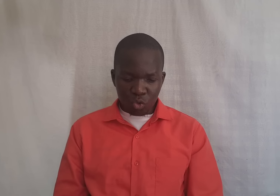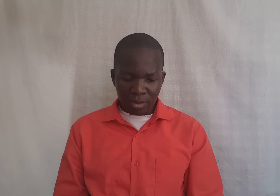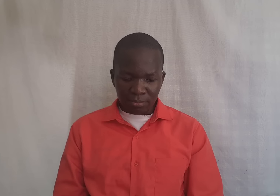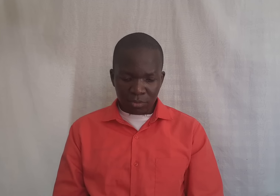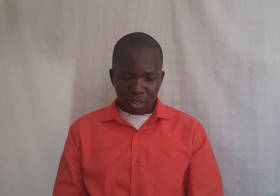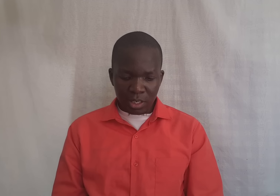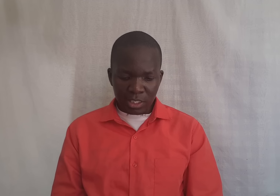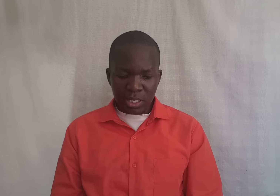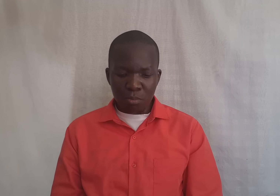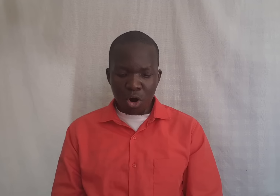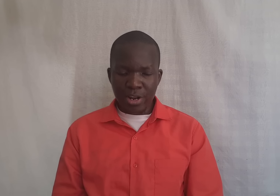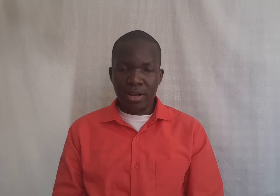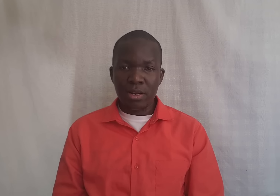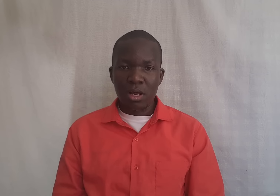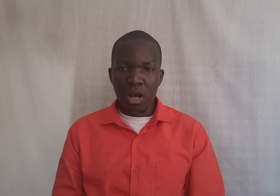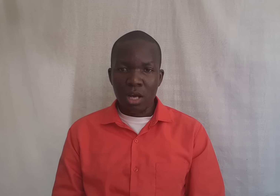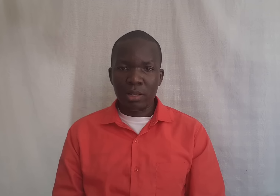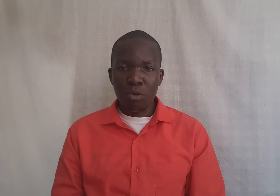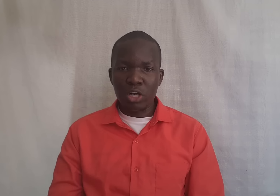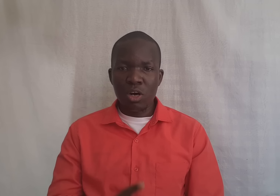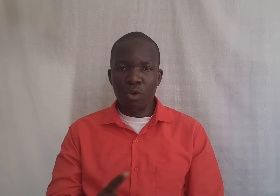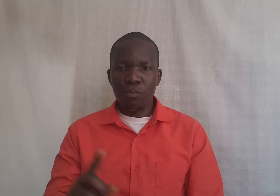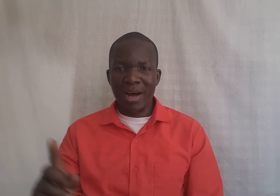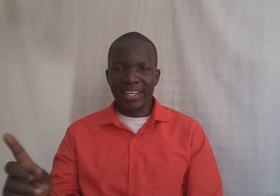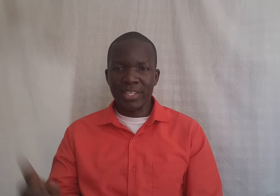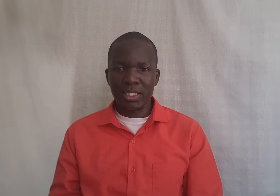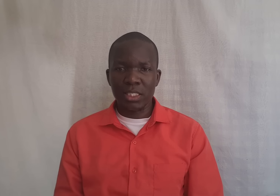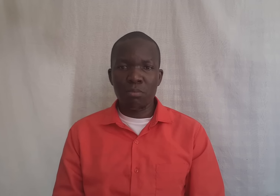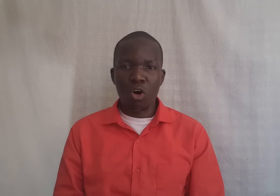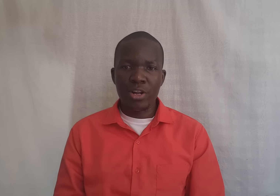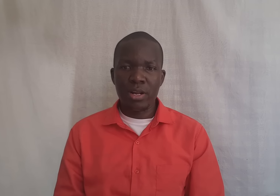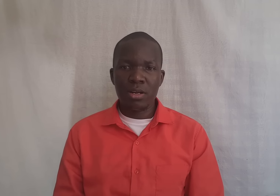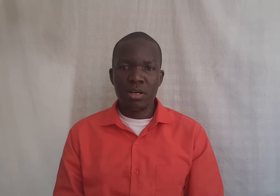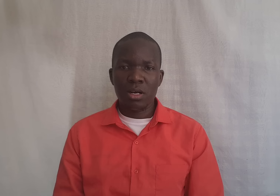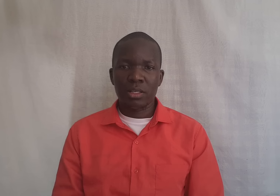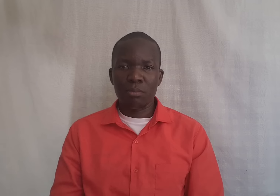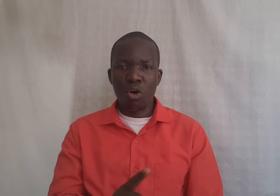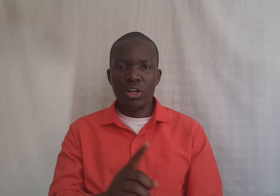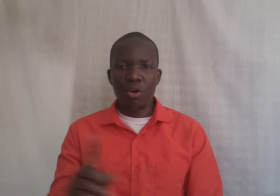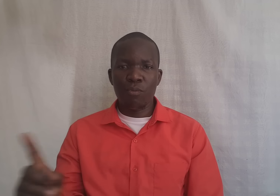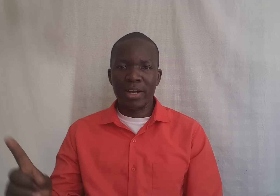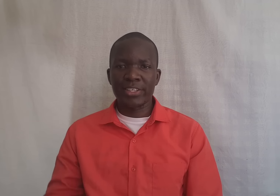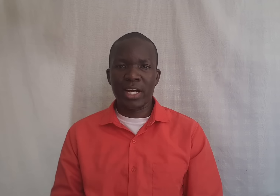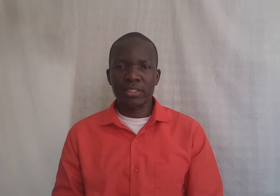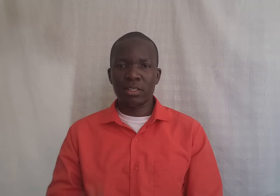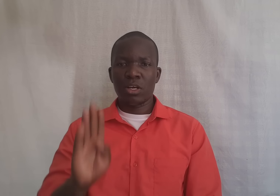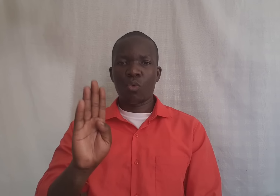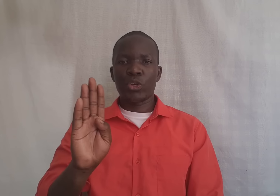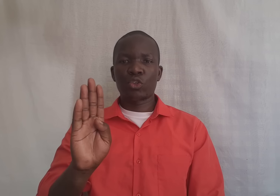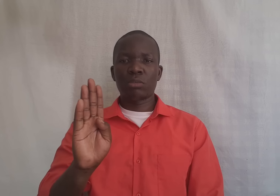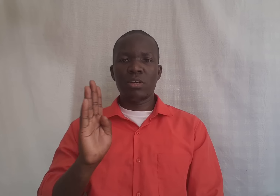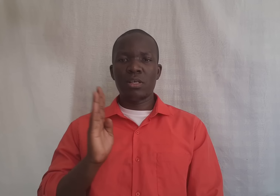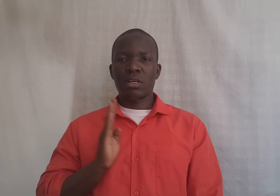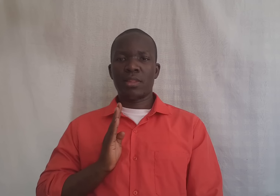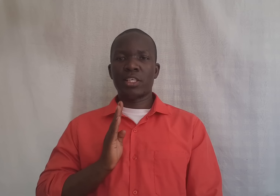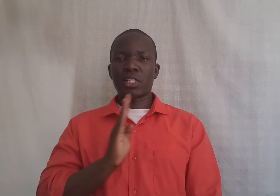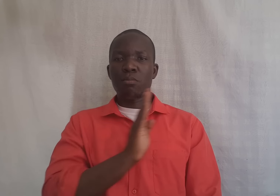one is the board. The board of managers. The board. The board of managers. We used to be. This is the